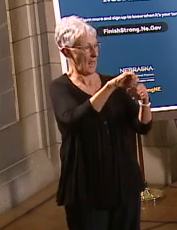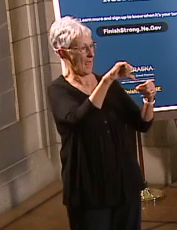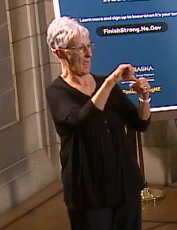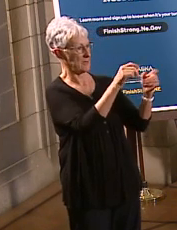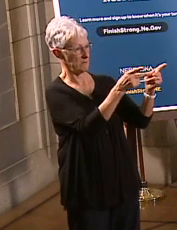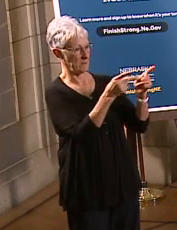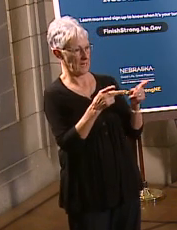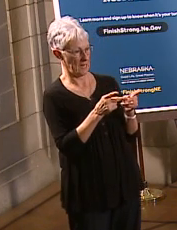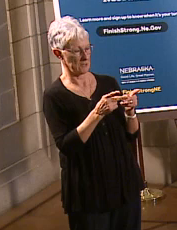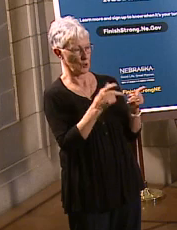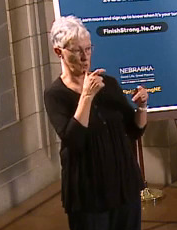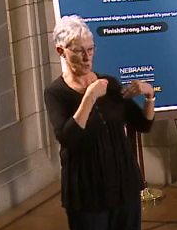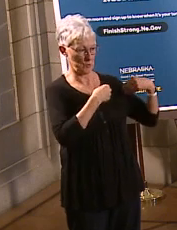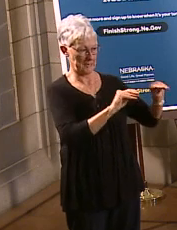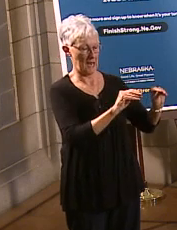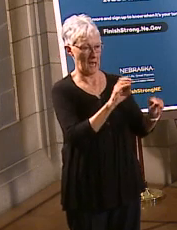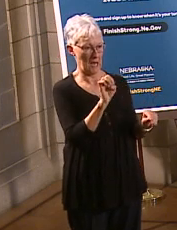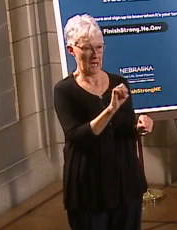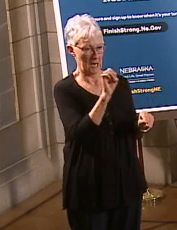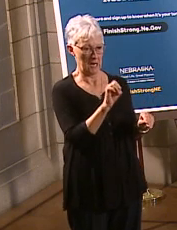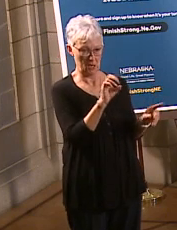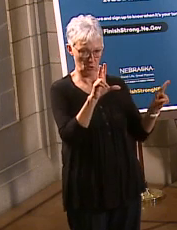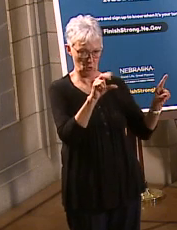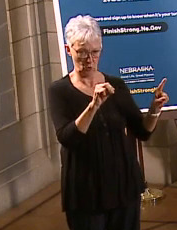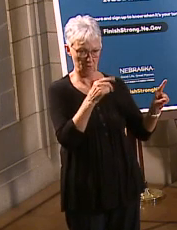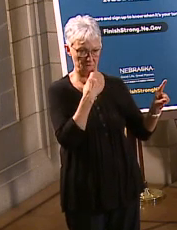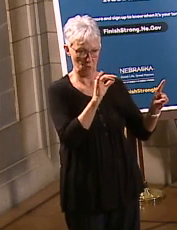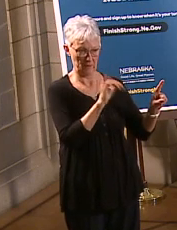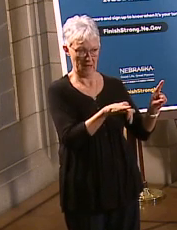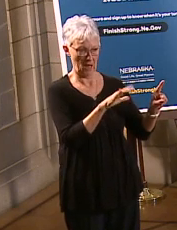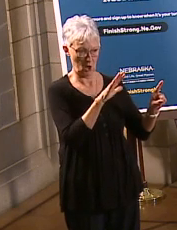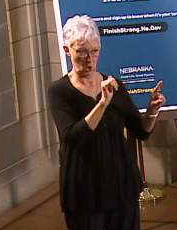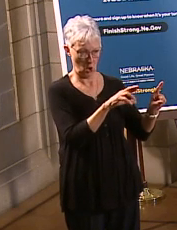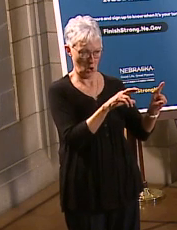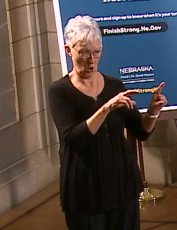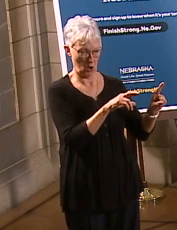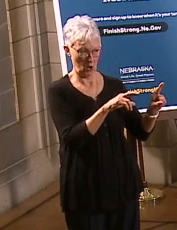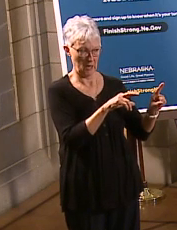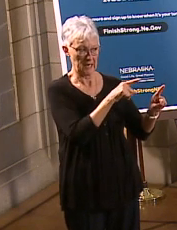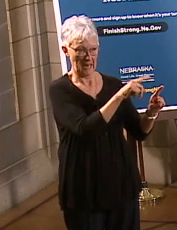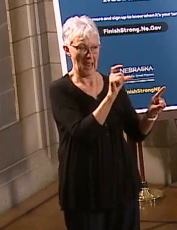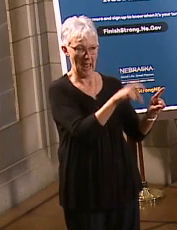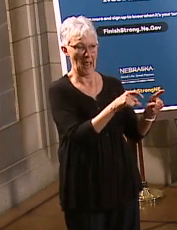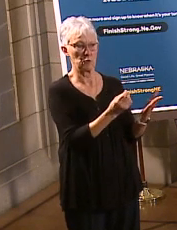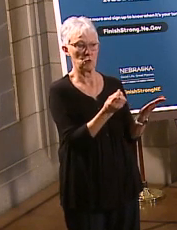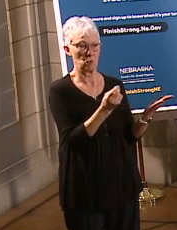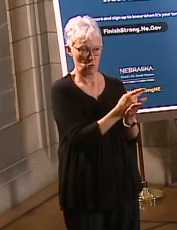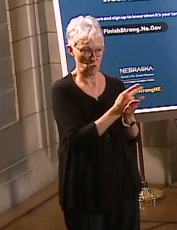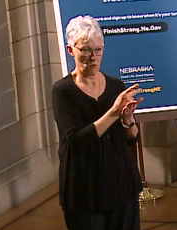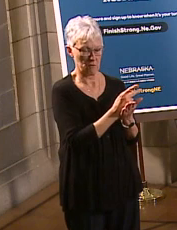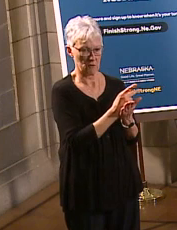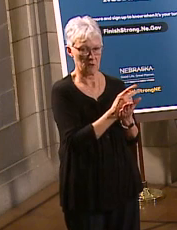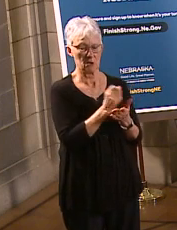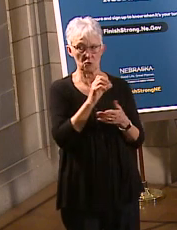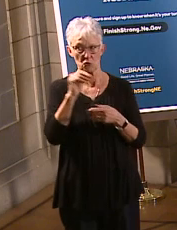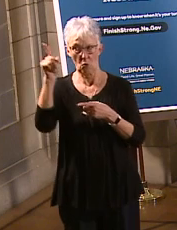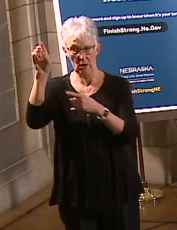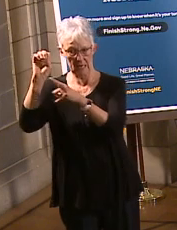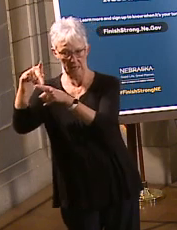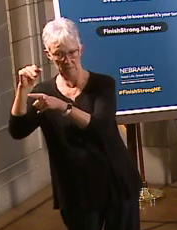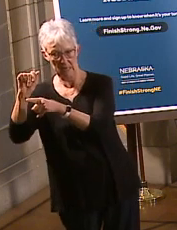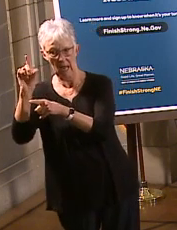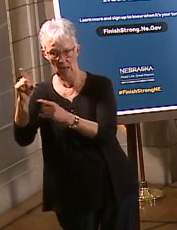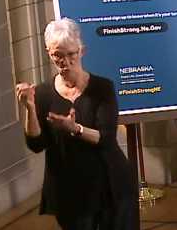was going to be dispensing that E30 into these vehicles that were non-flex fuel vehicles. So they had to approve those vehicles, and